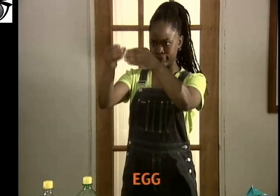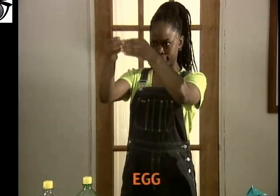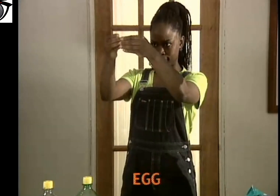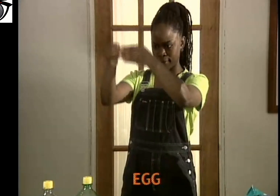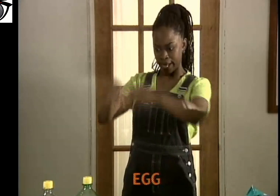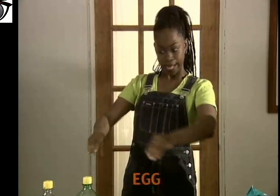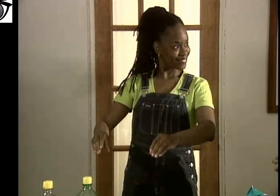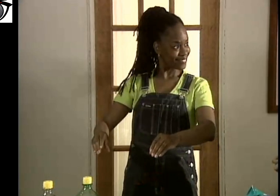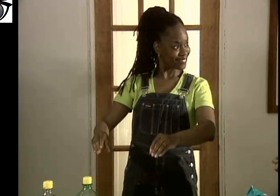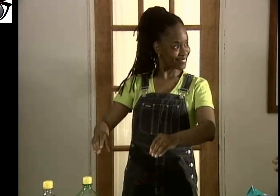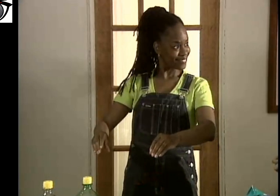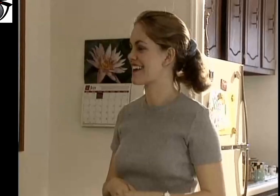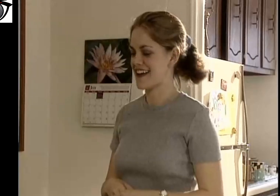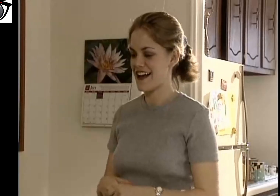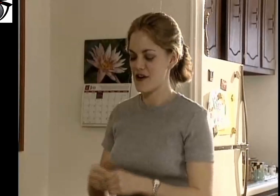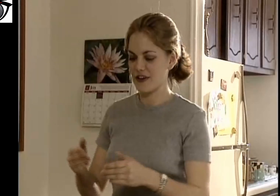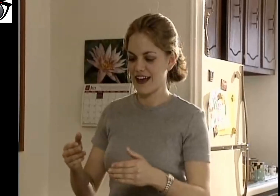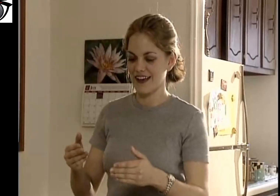open an egg.